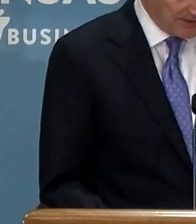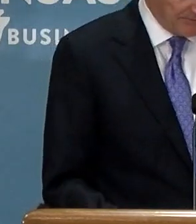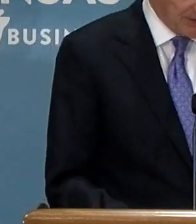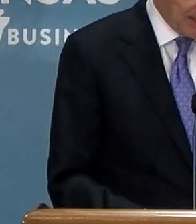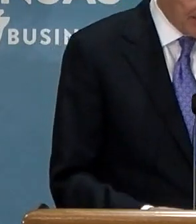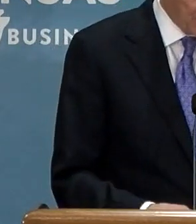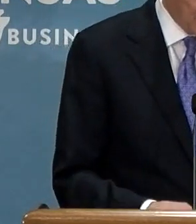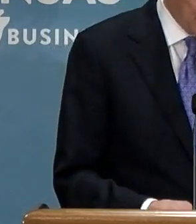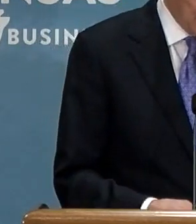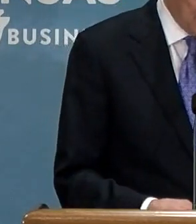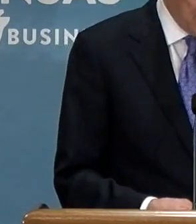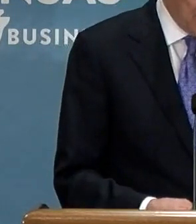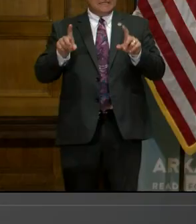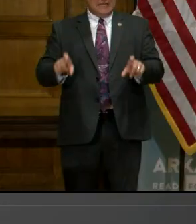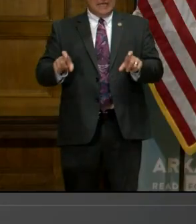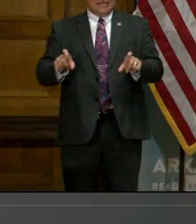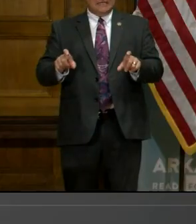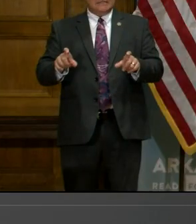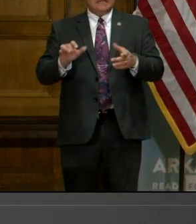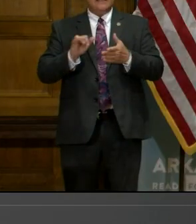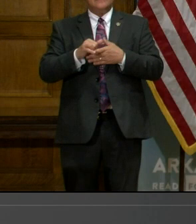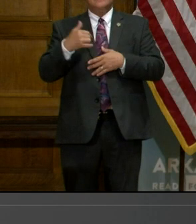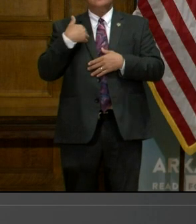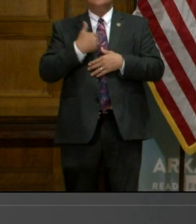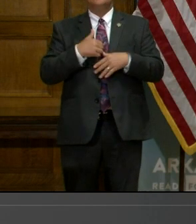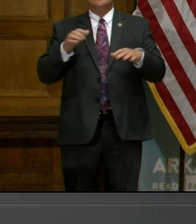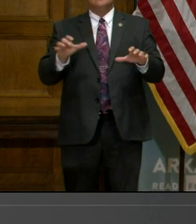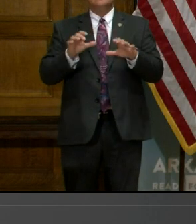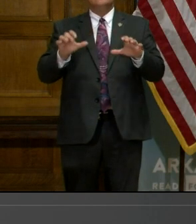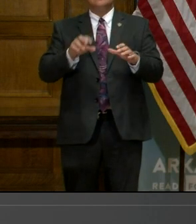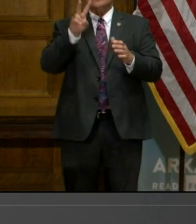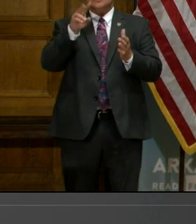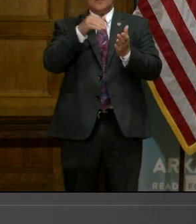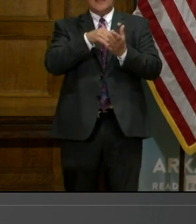percent positive test, which we did